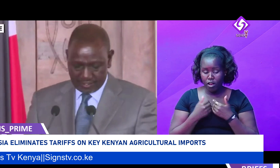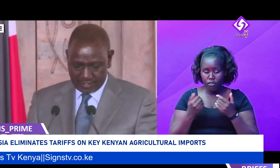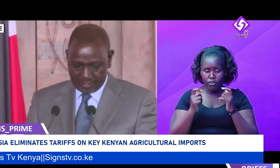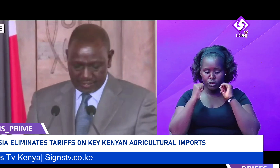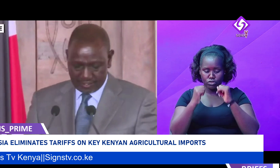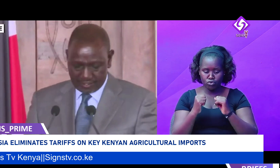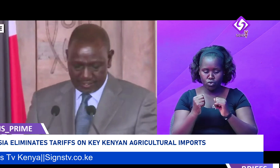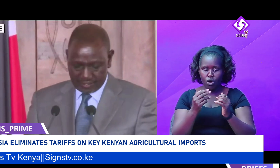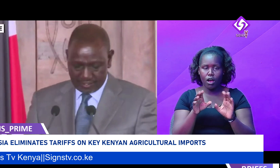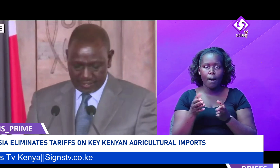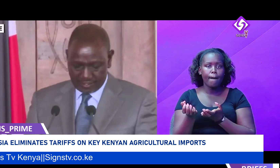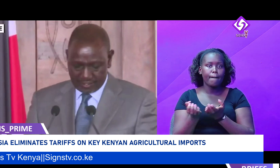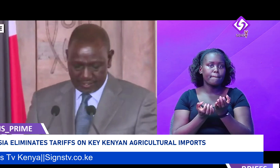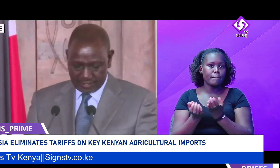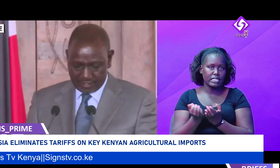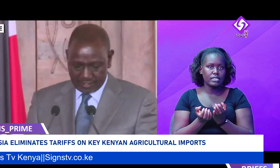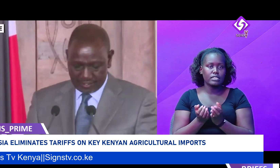ties.